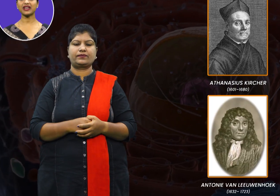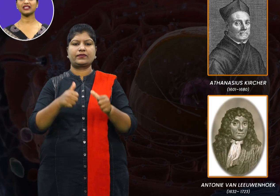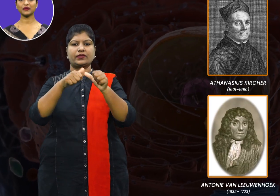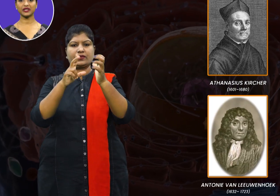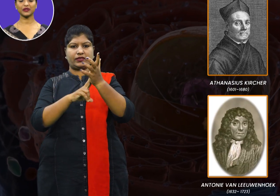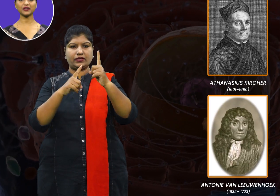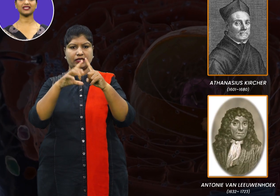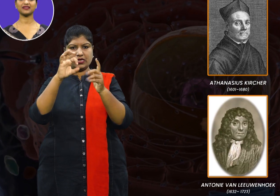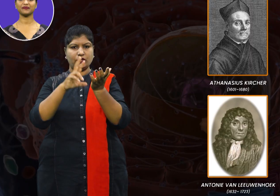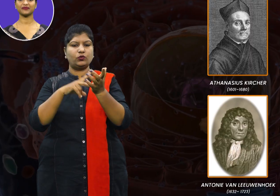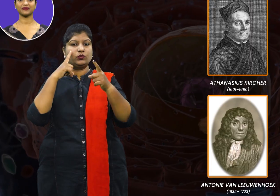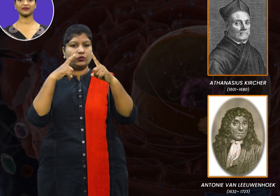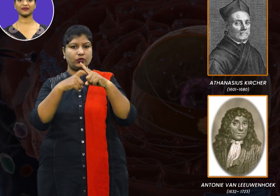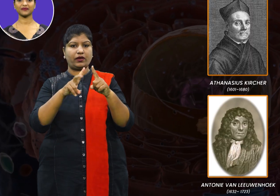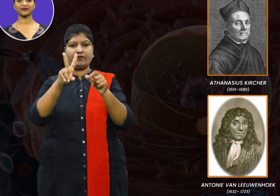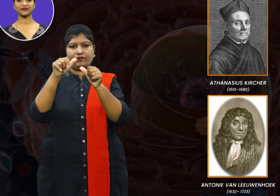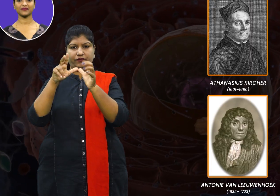Antony van Leeuwenhoek,